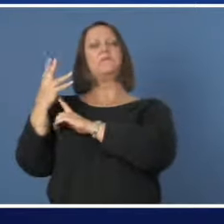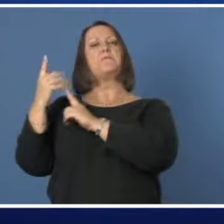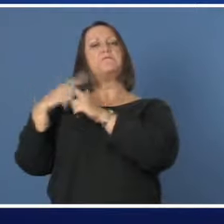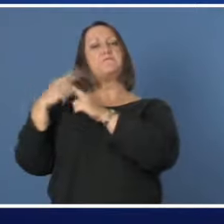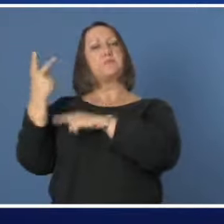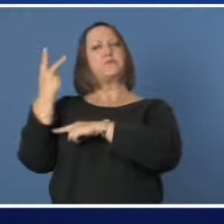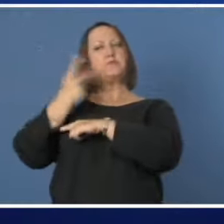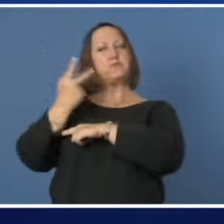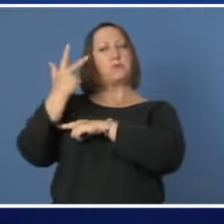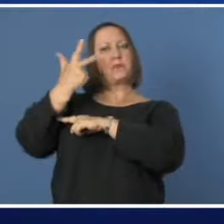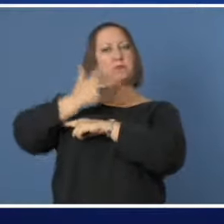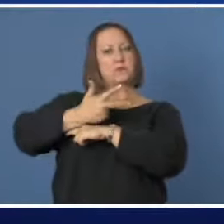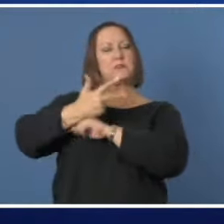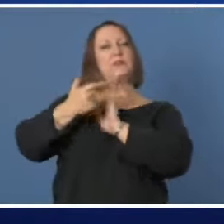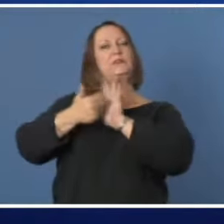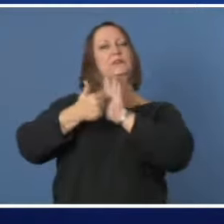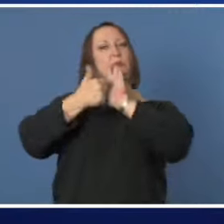exposure.